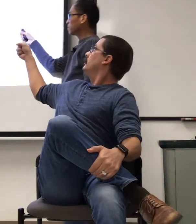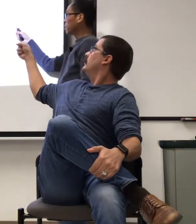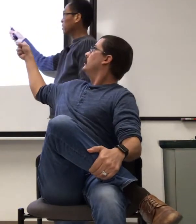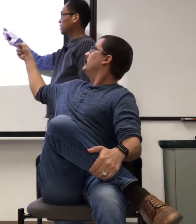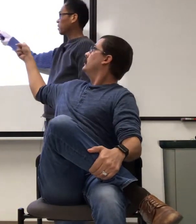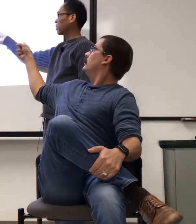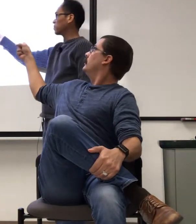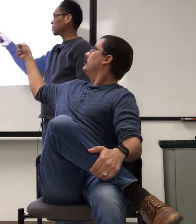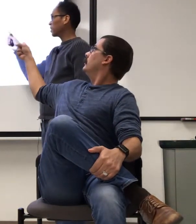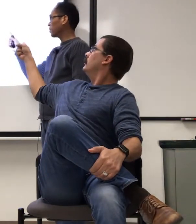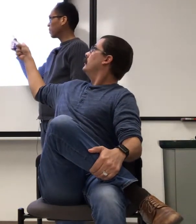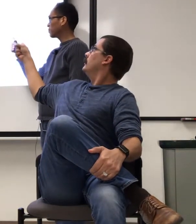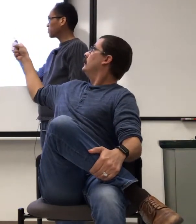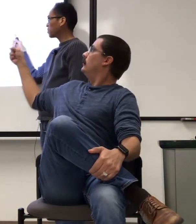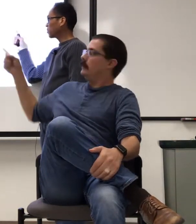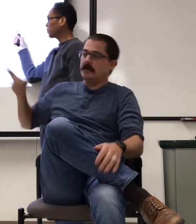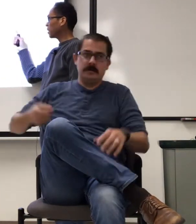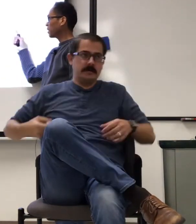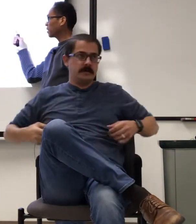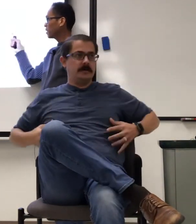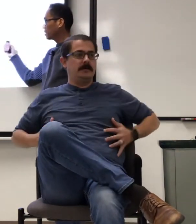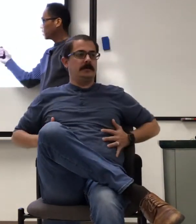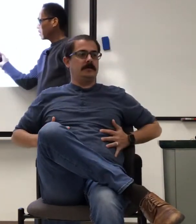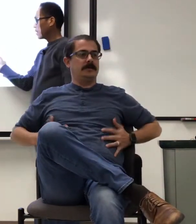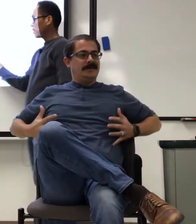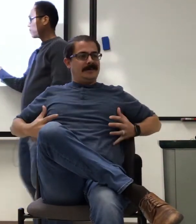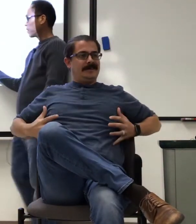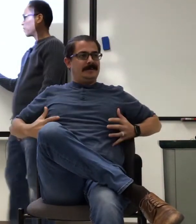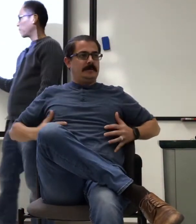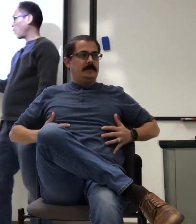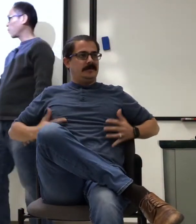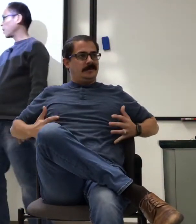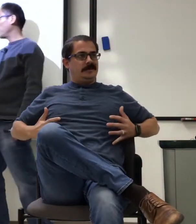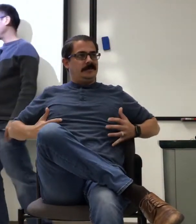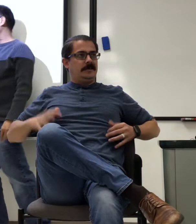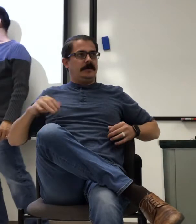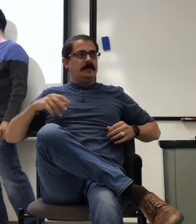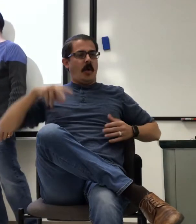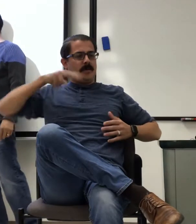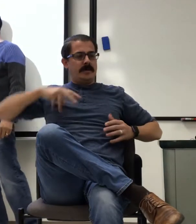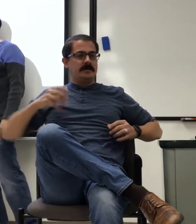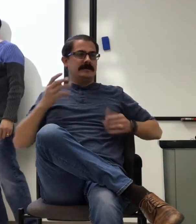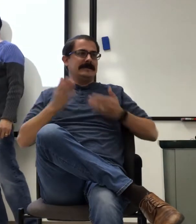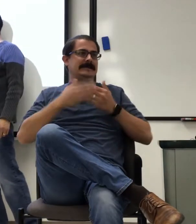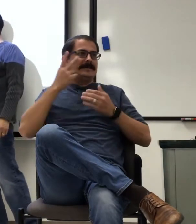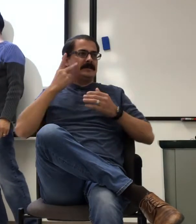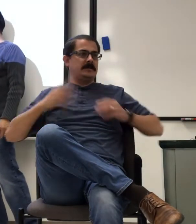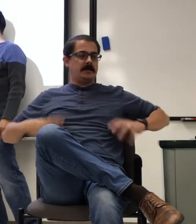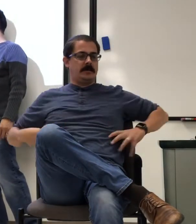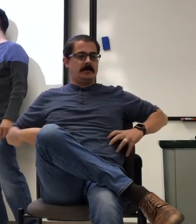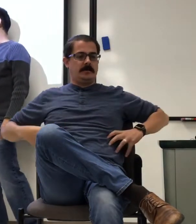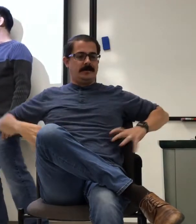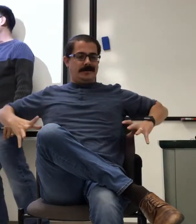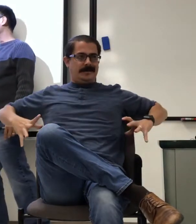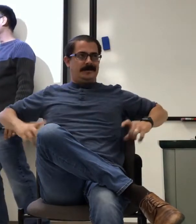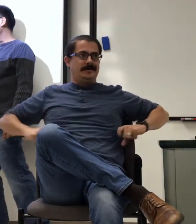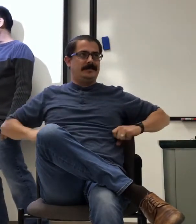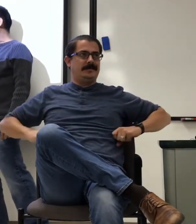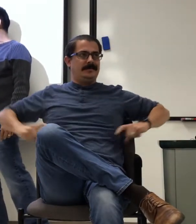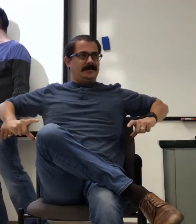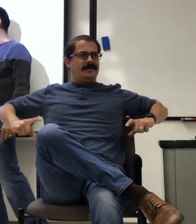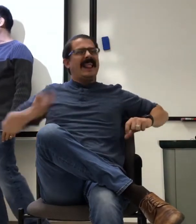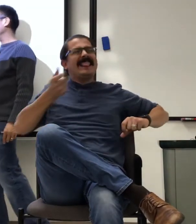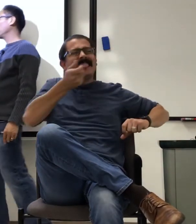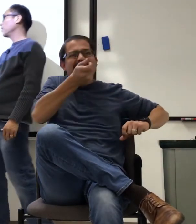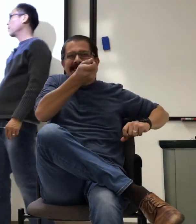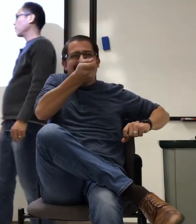ribs, set of ribs, just lift them up just a little bit. And if you look at it from the overhead view, it's easy to see that you're kind of expanding the chest cage just a